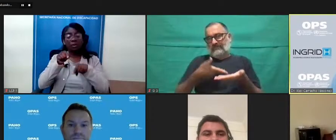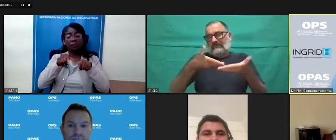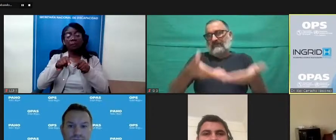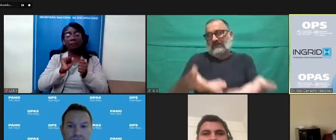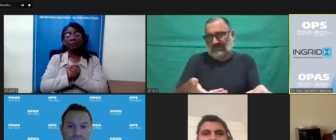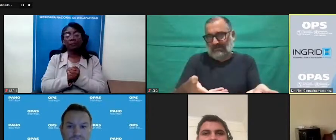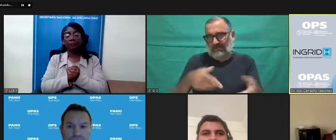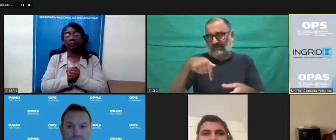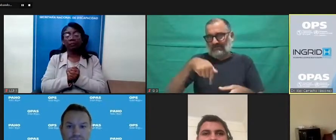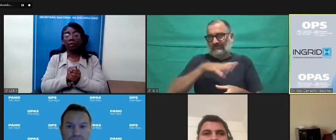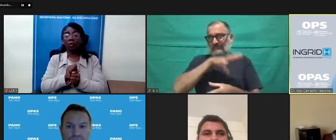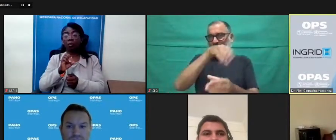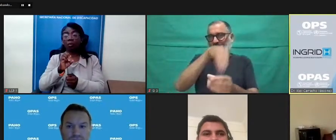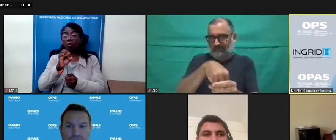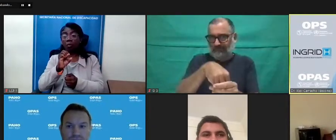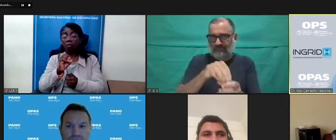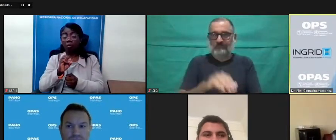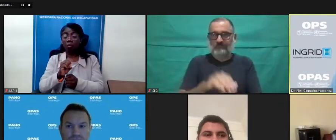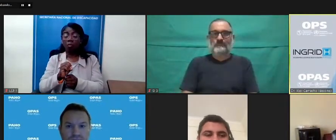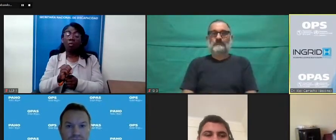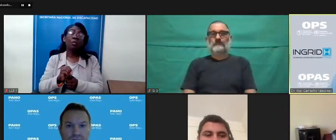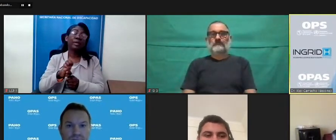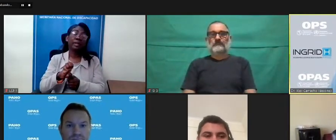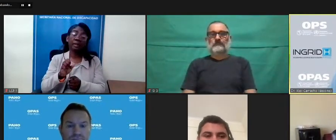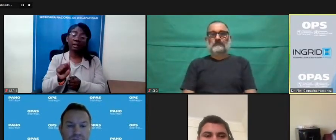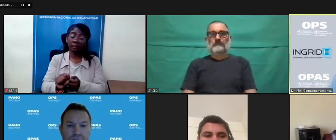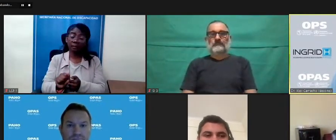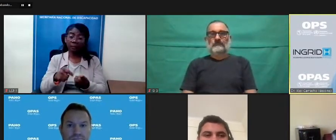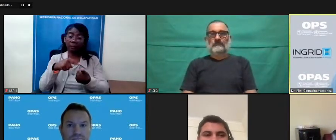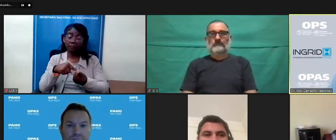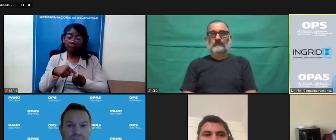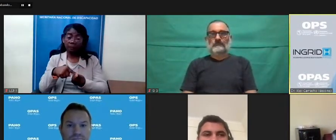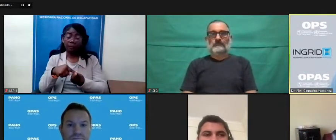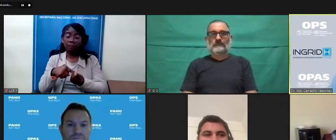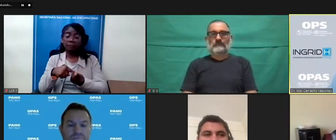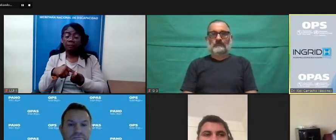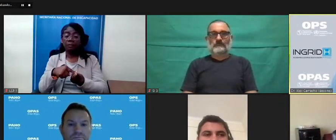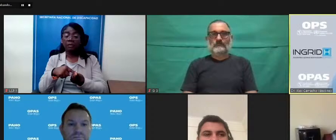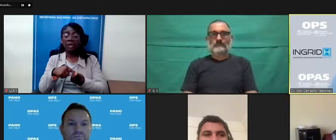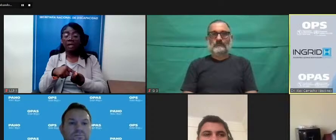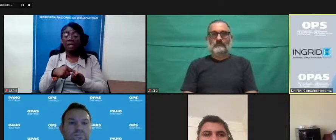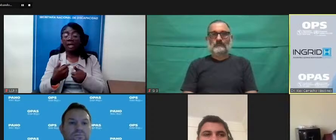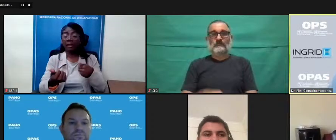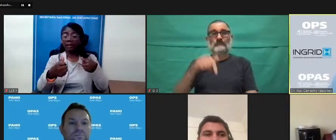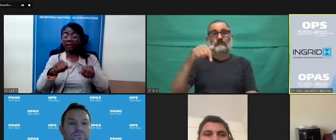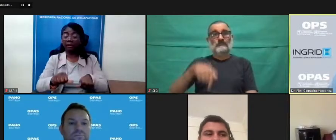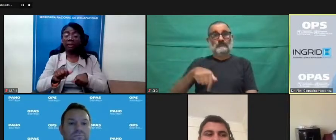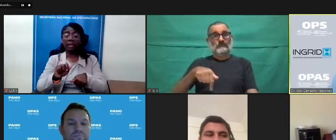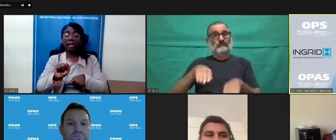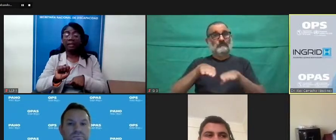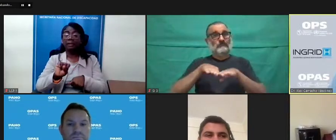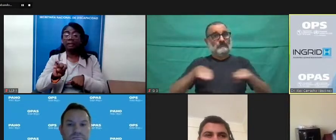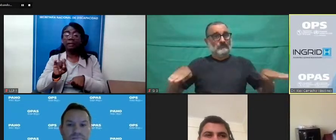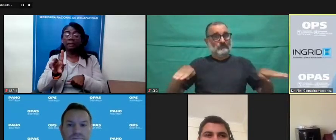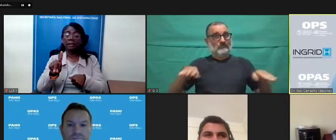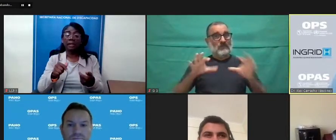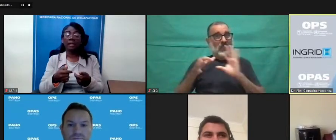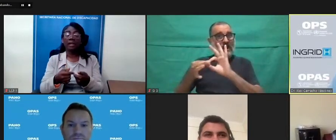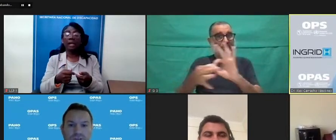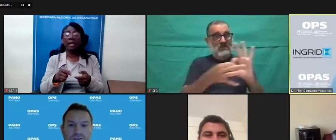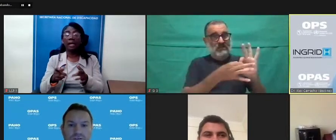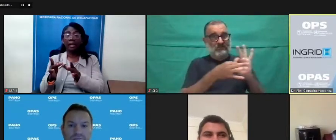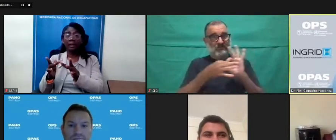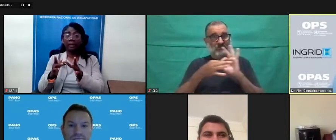for the elimination of all sorts of discrimination against people with disabilities